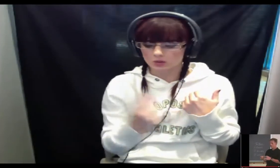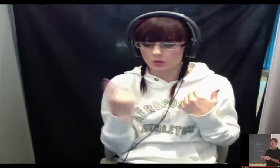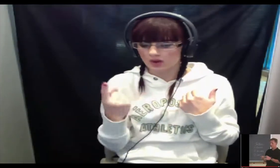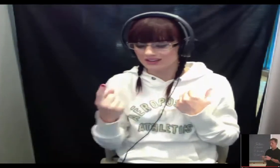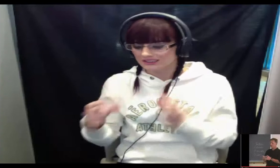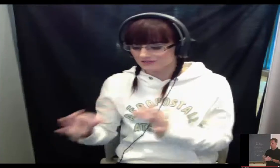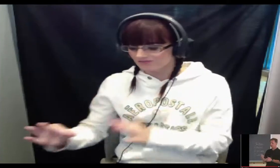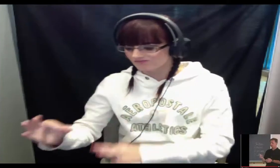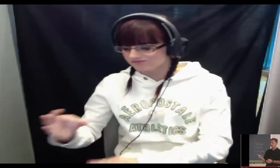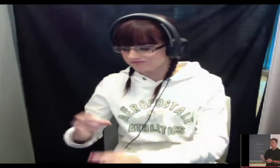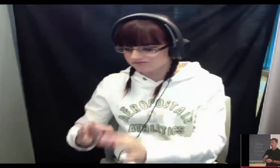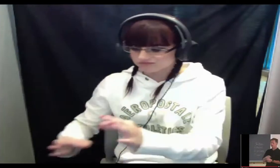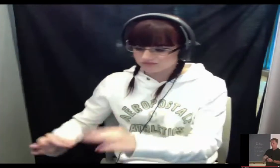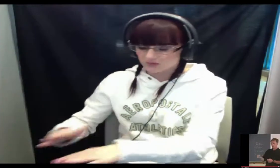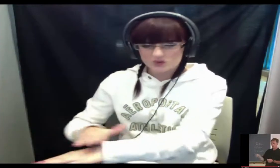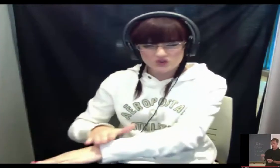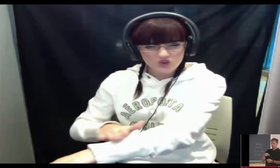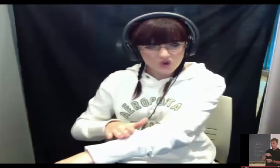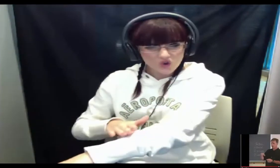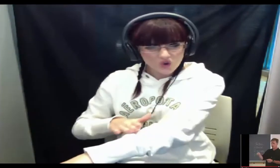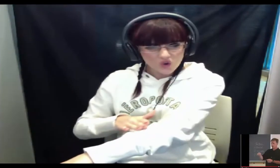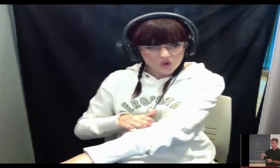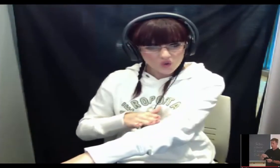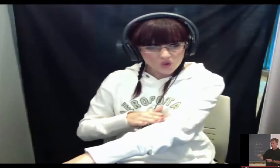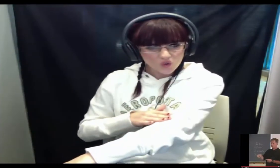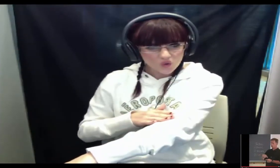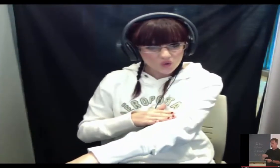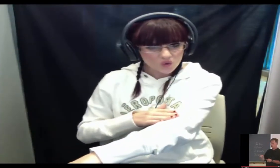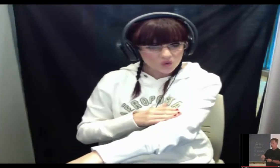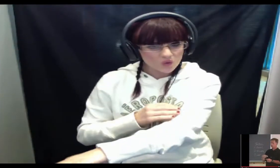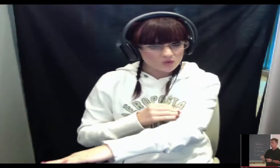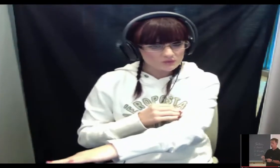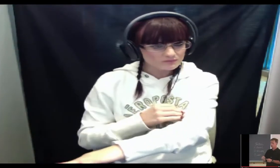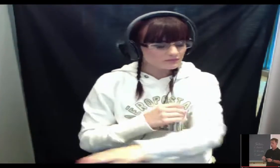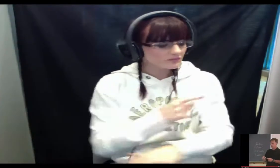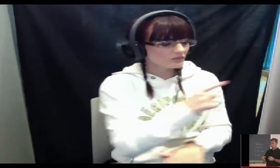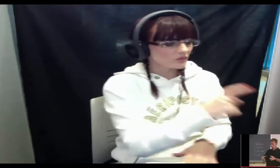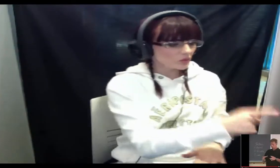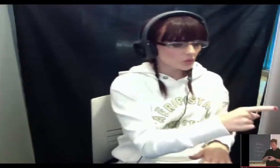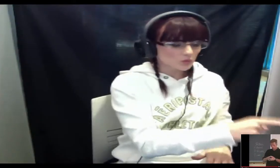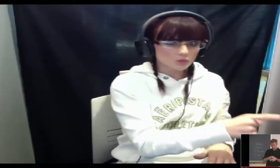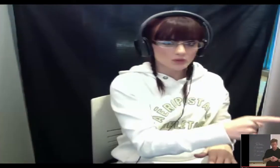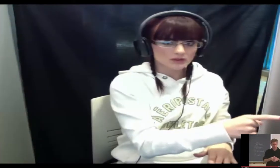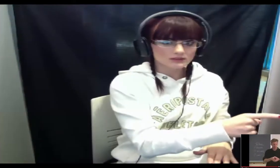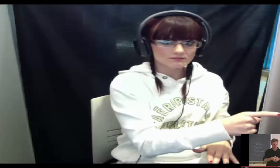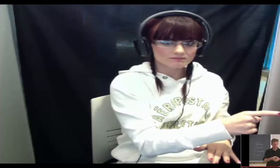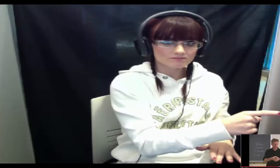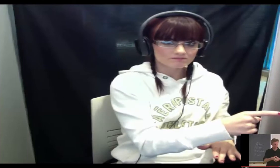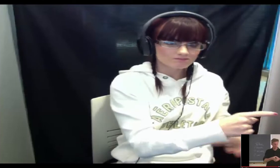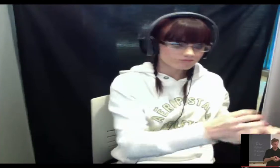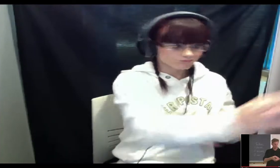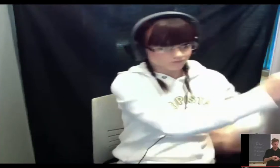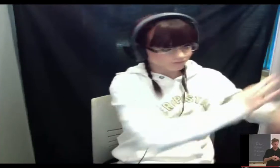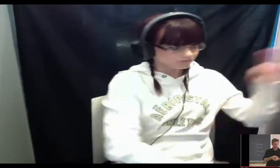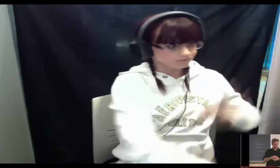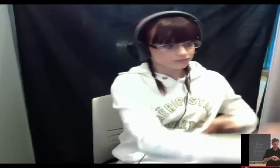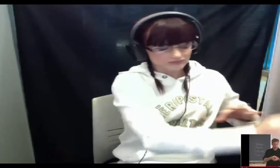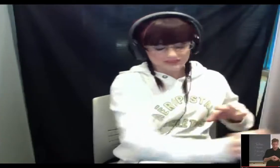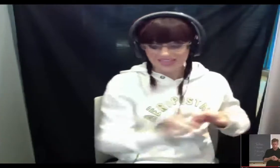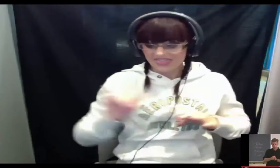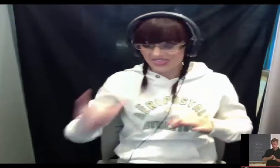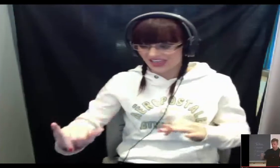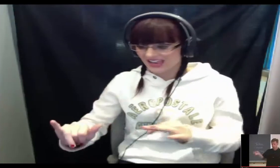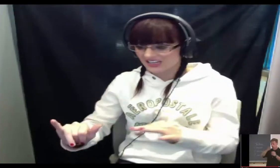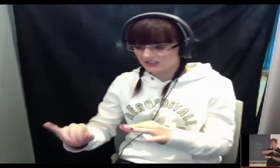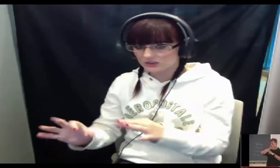ones moving quickly have more space between the molecules. The cold ones are usually kind of bunched up.